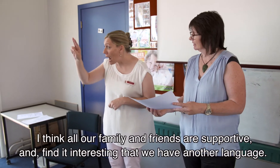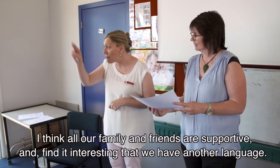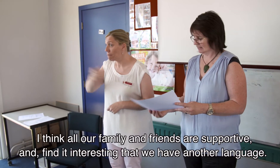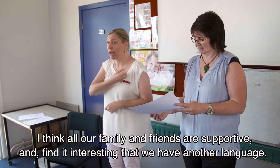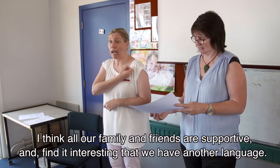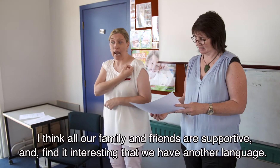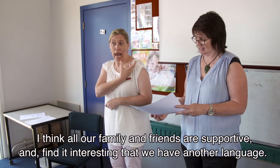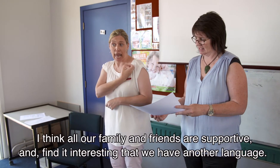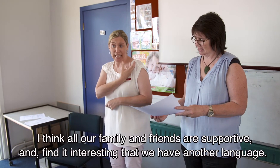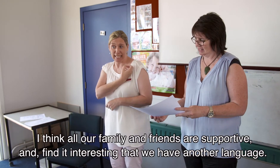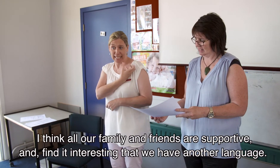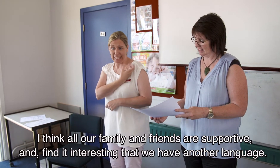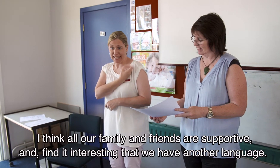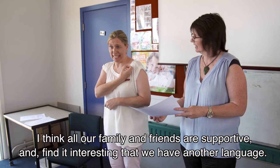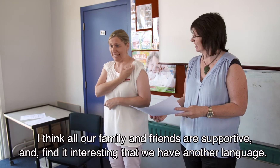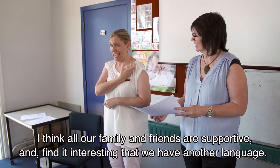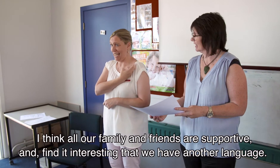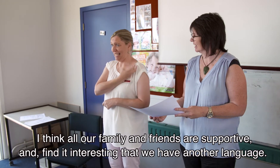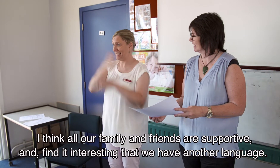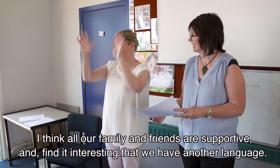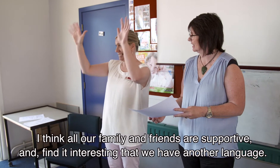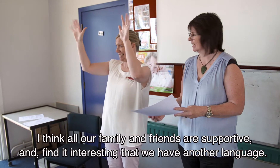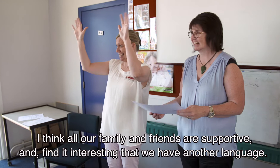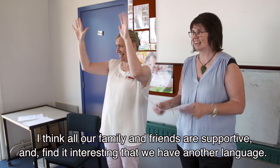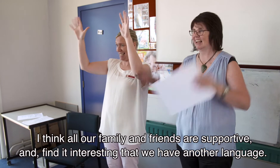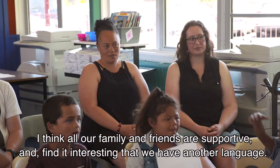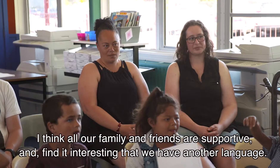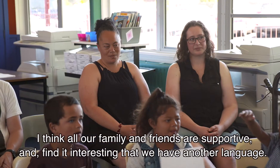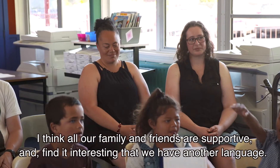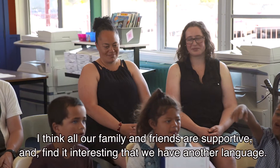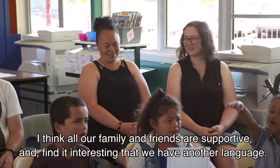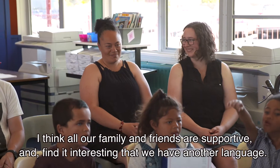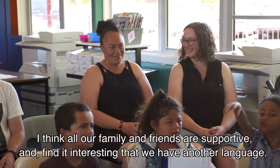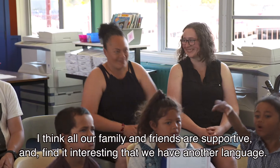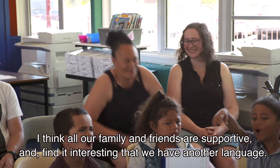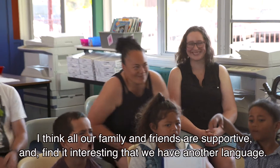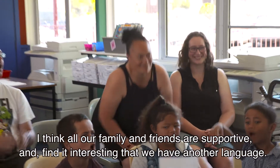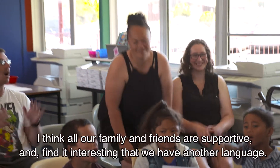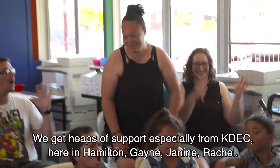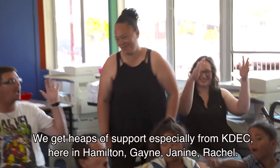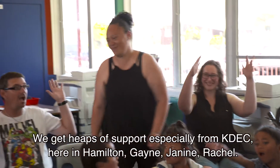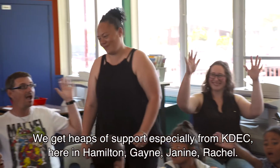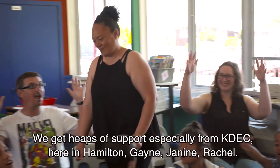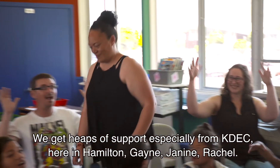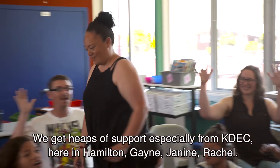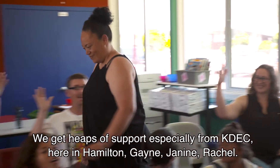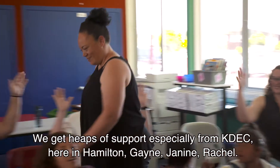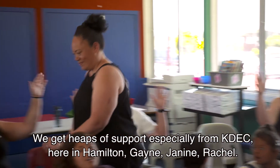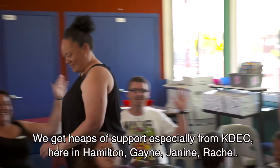I think all our family and friends are supportive and find it interesting that we have another language. We get heaps of support, especially